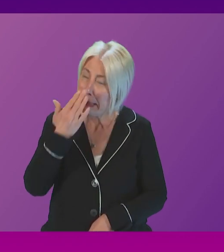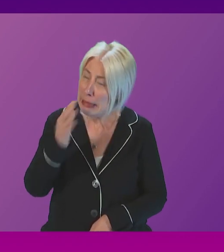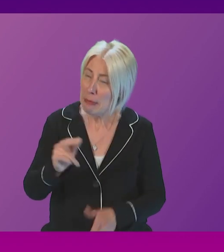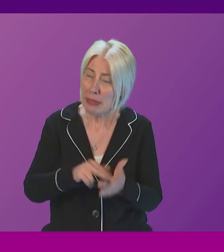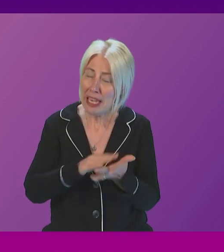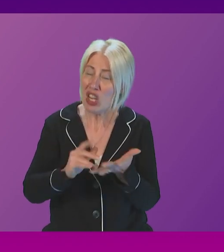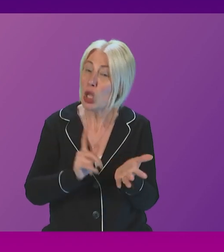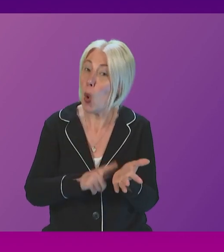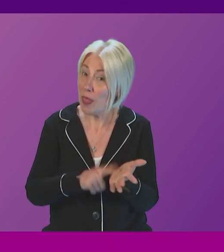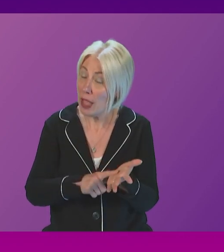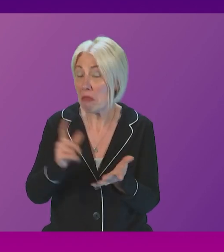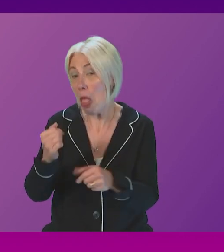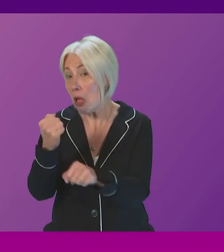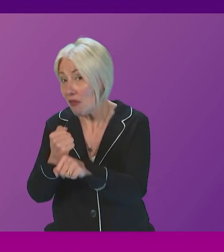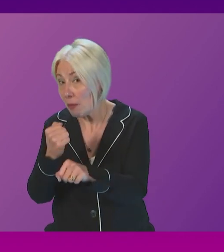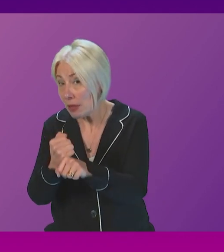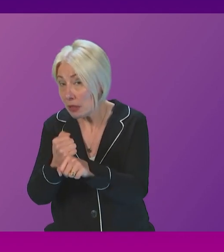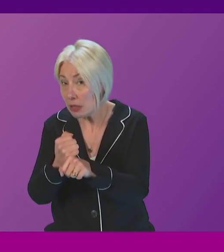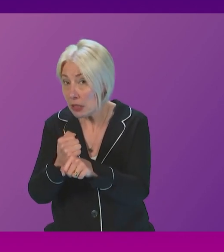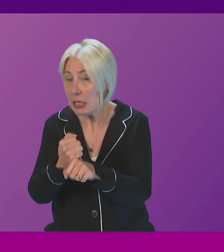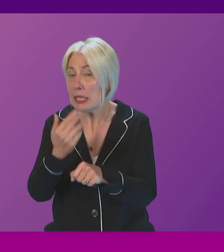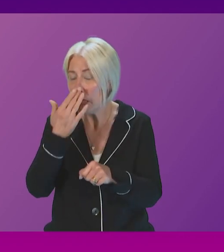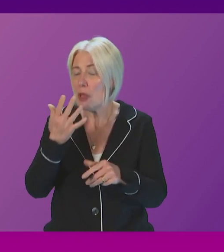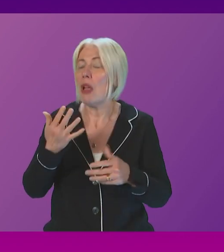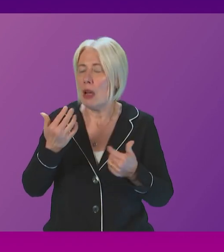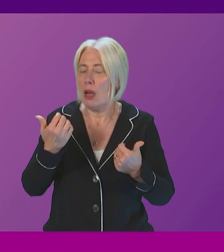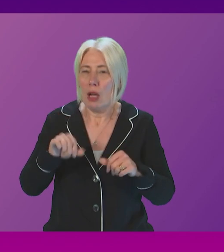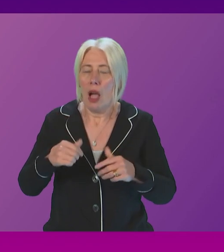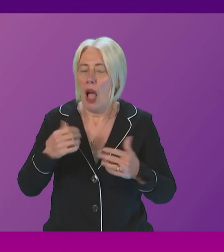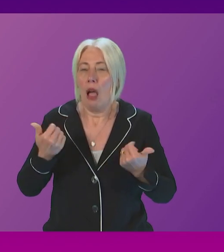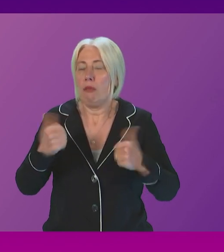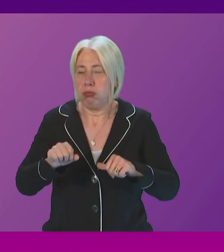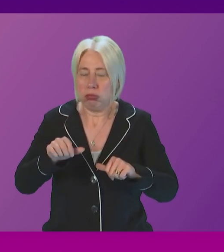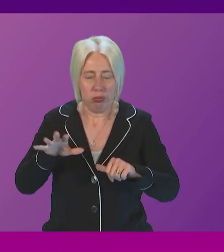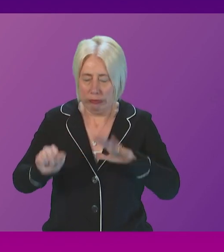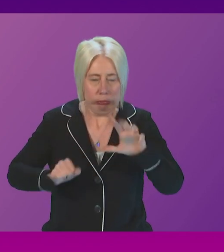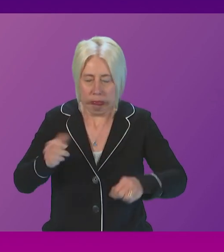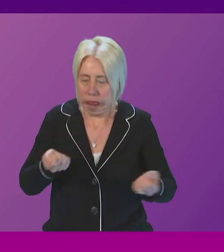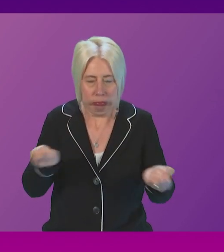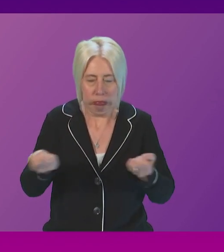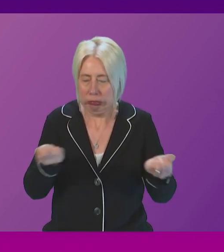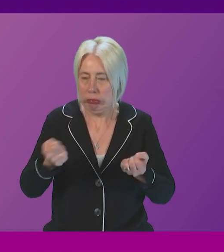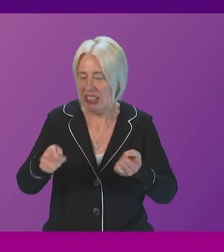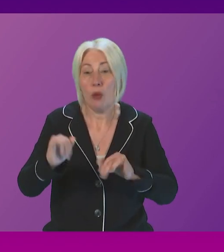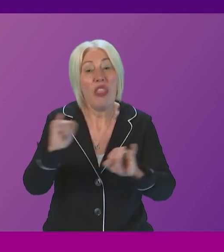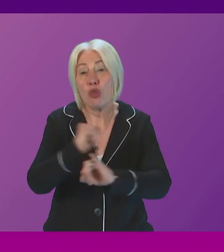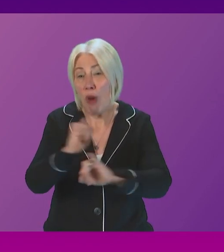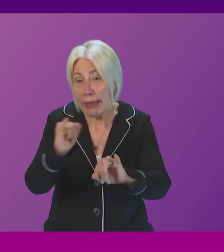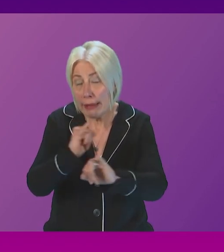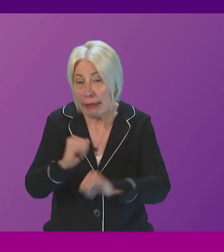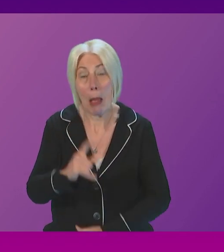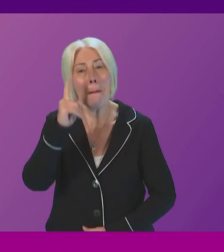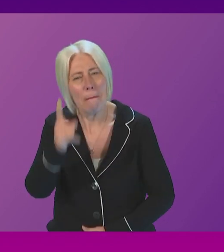Lothian and the government are getting to grips with this crisis. But are families,